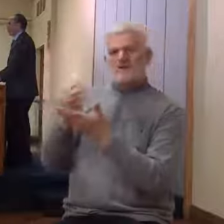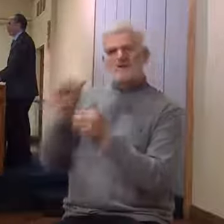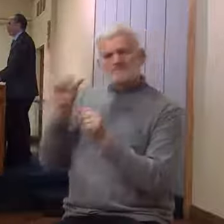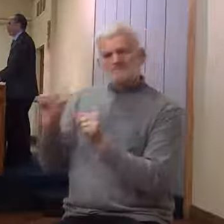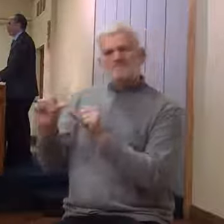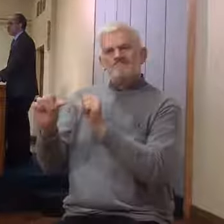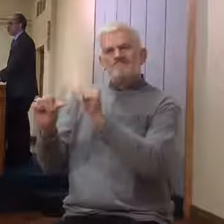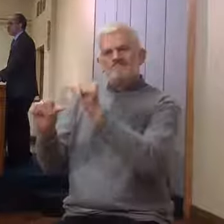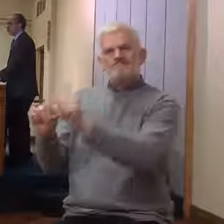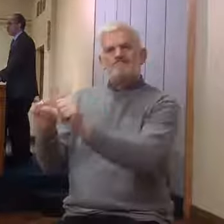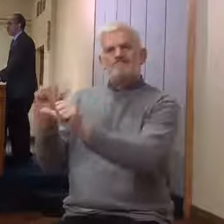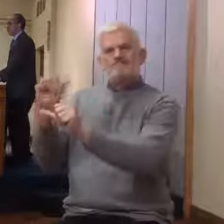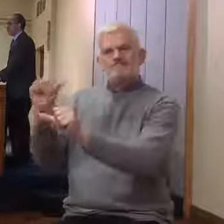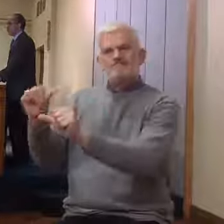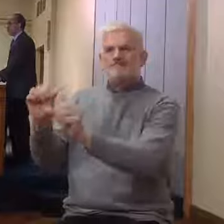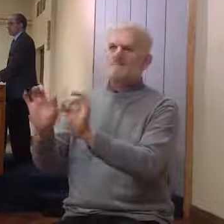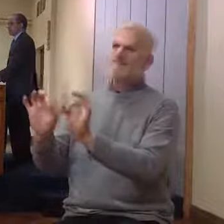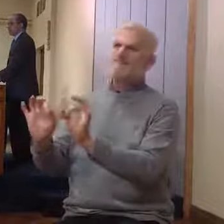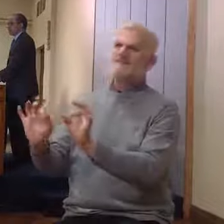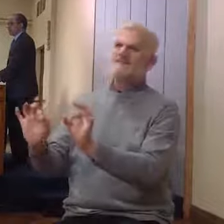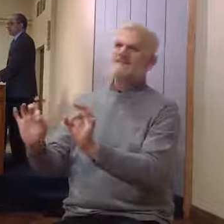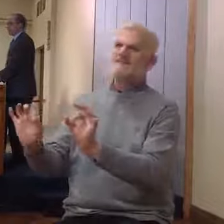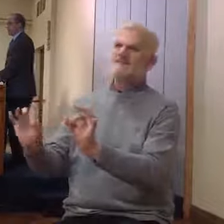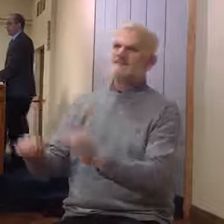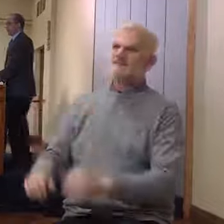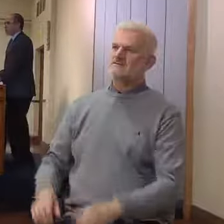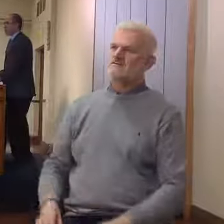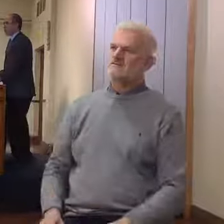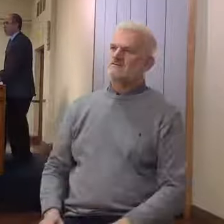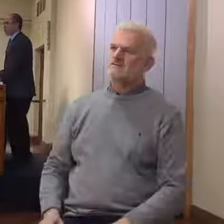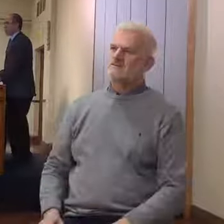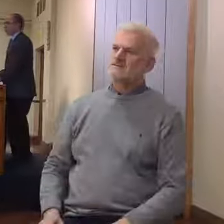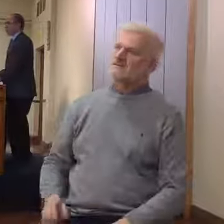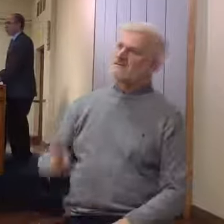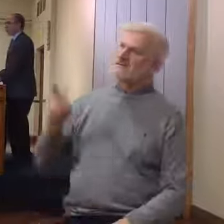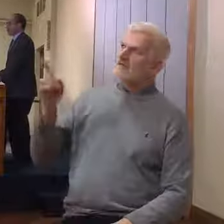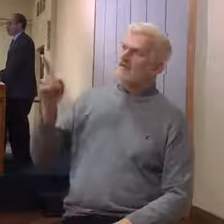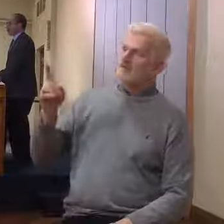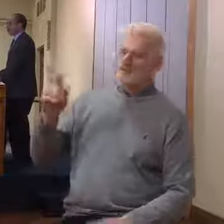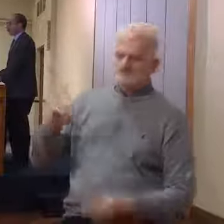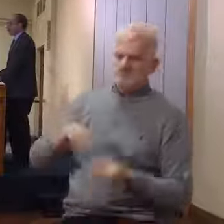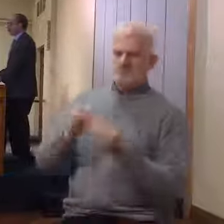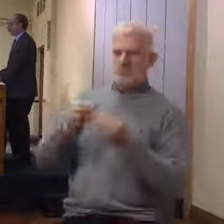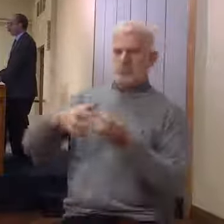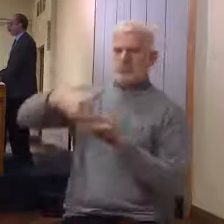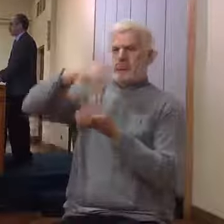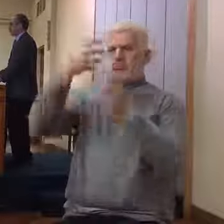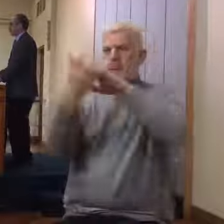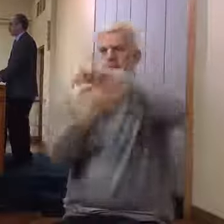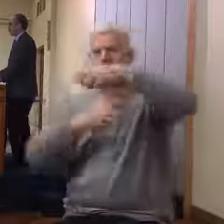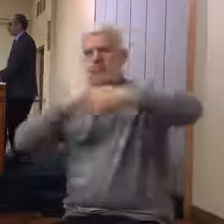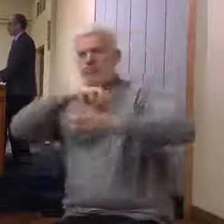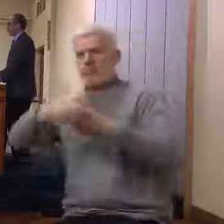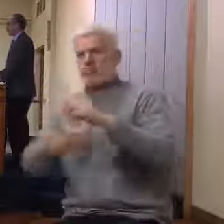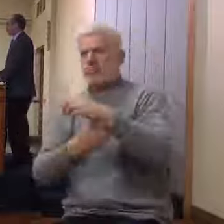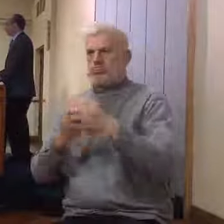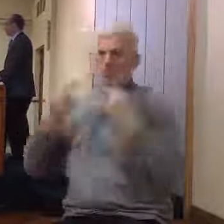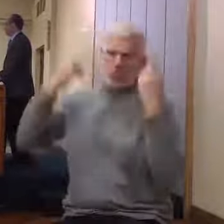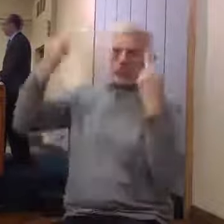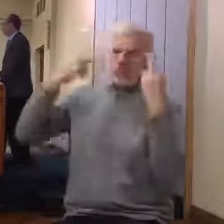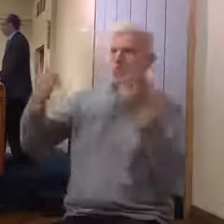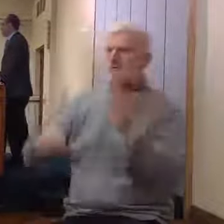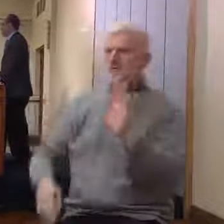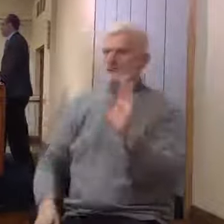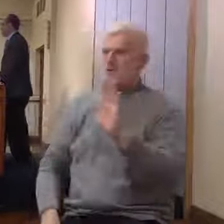He's not a God of anarchy. He's not a God of chaos, and certainly far from being a God